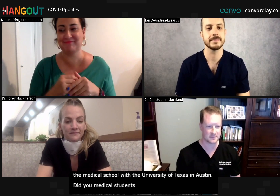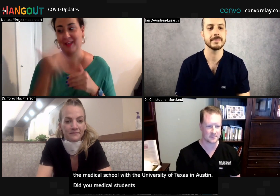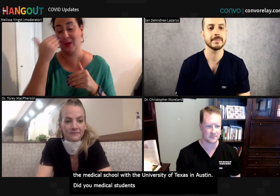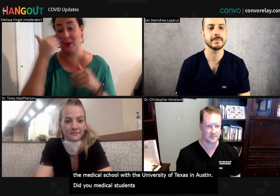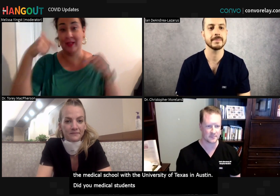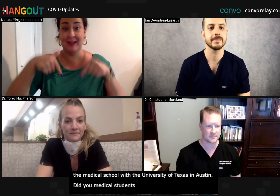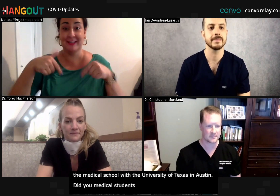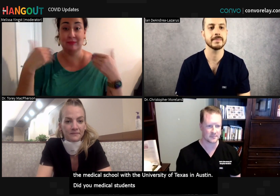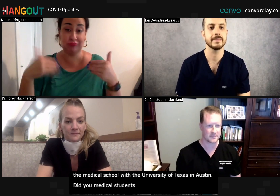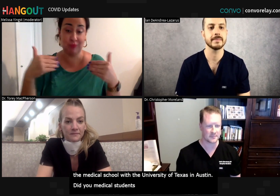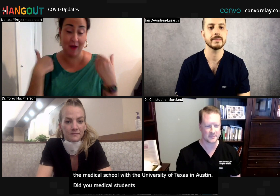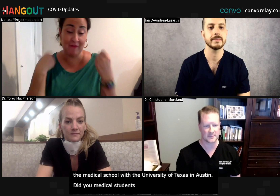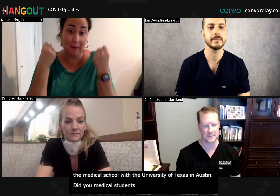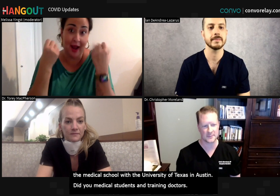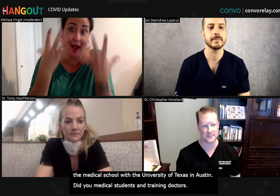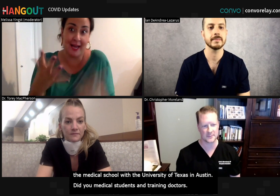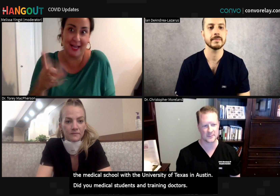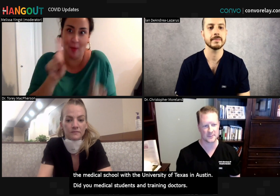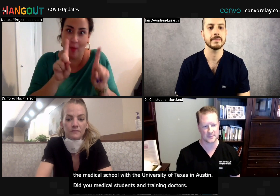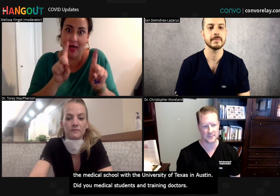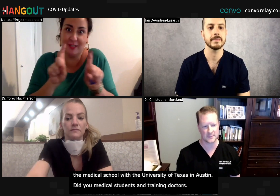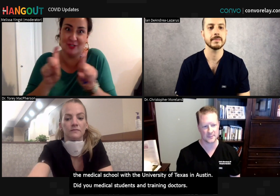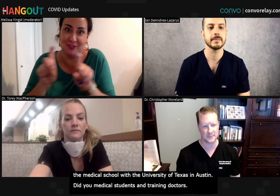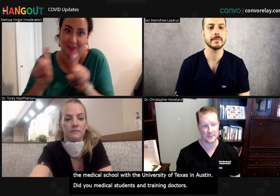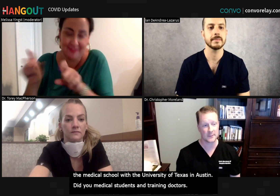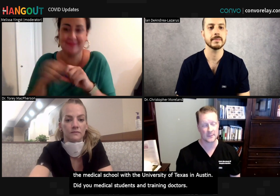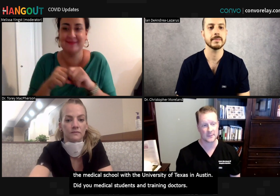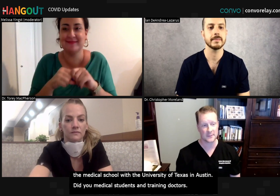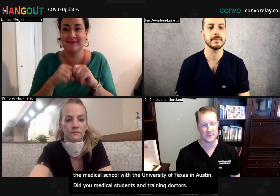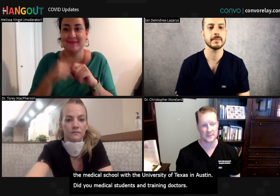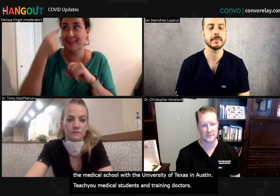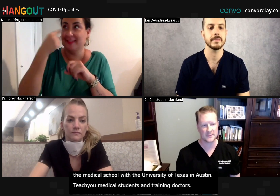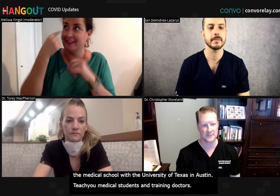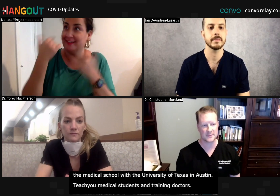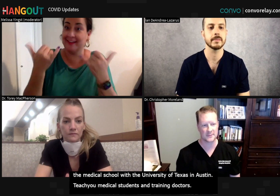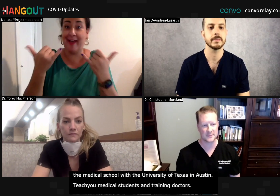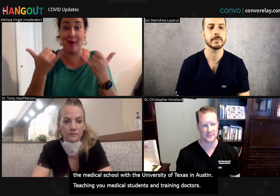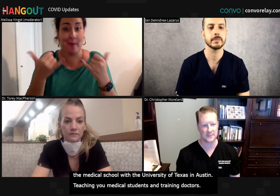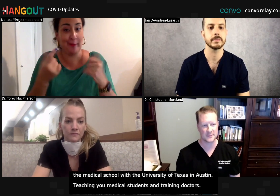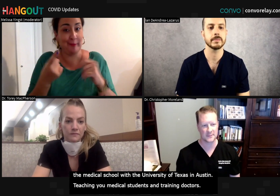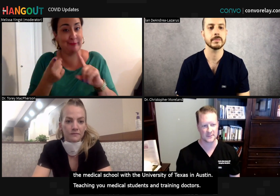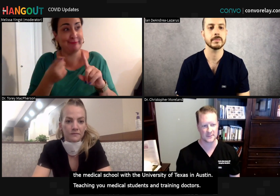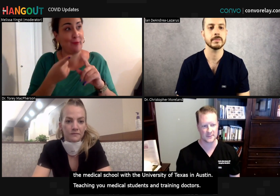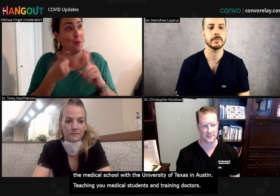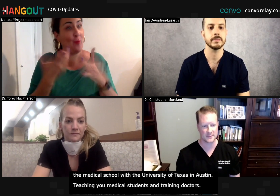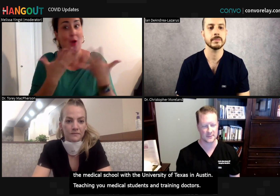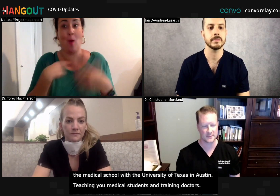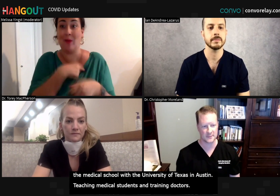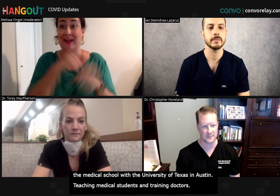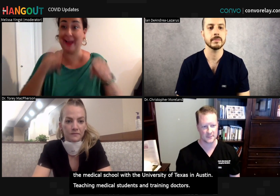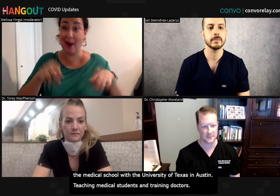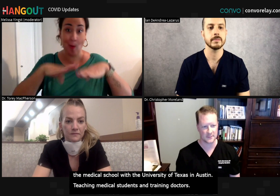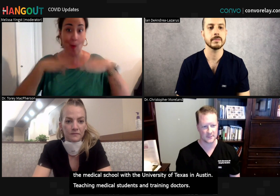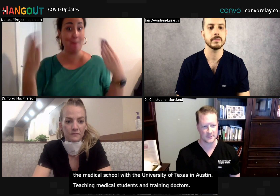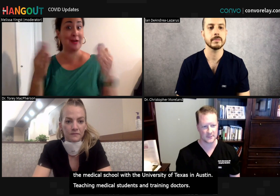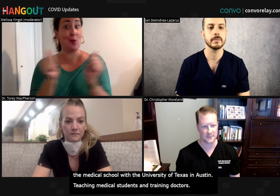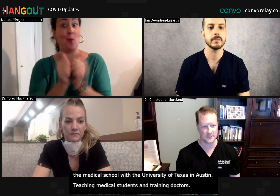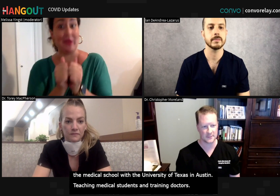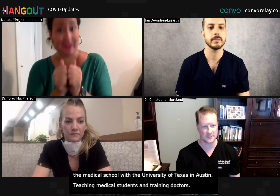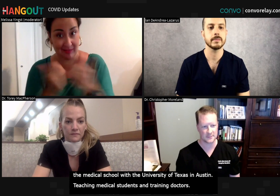Wonderful. Thank you for the introduction. I know that there's going to be a lot of questions in regards to this topic.